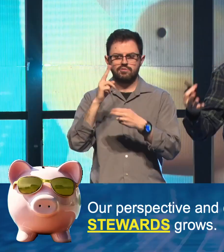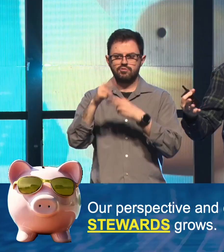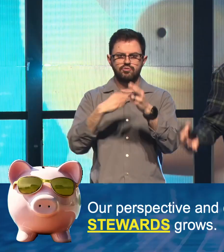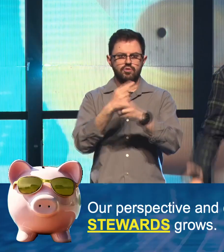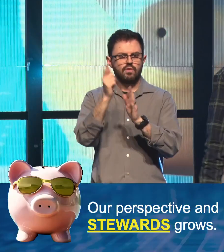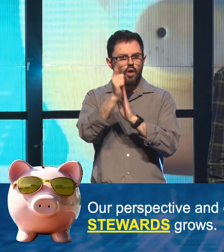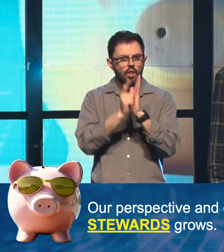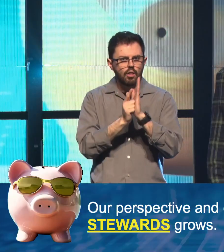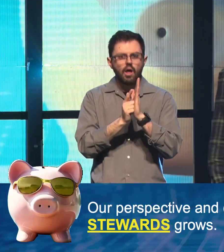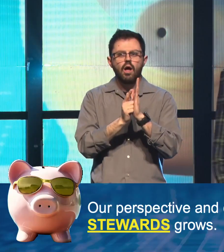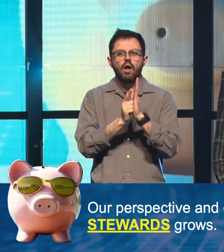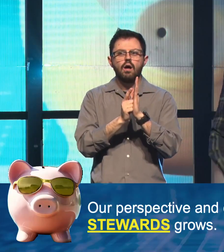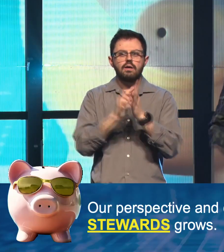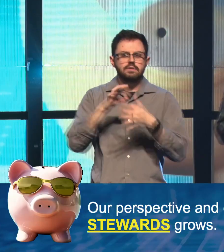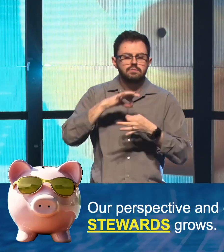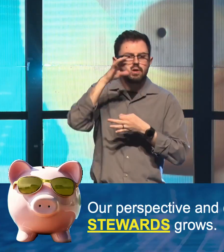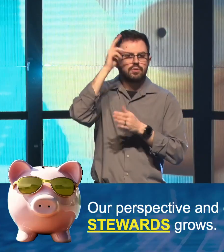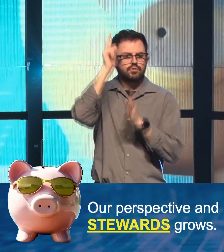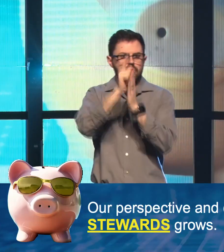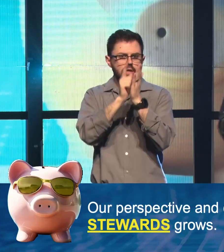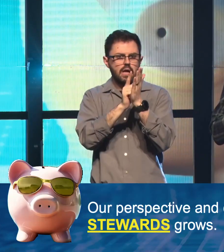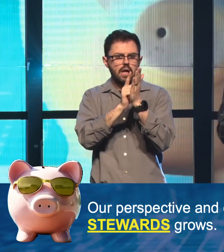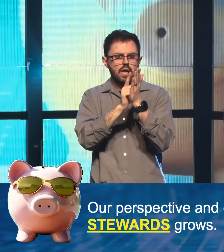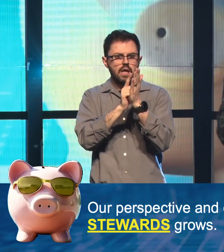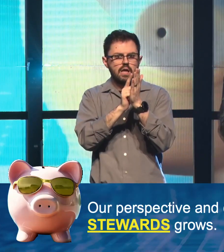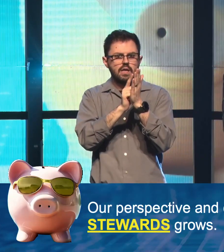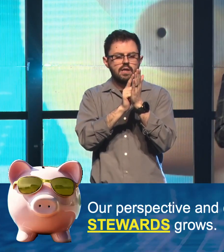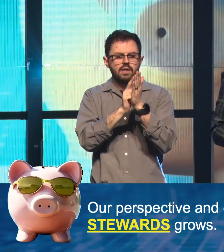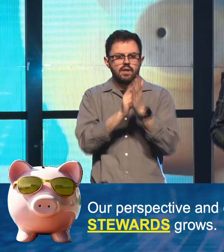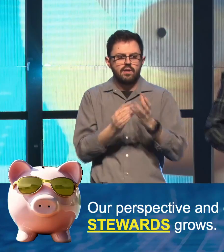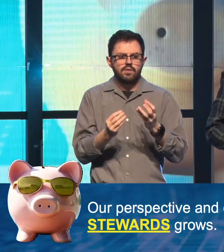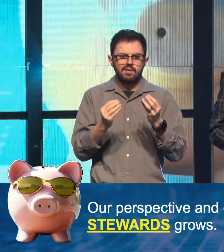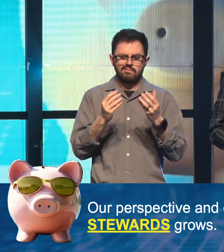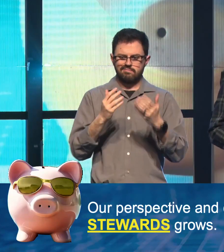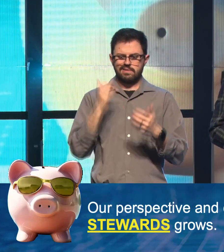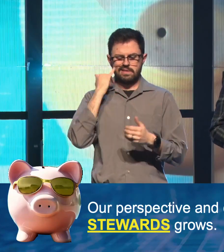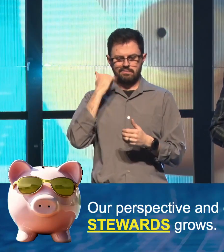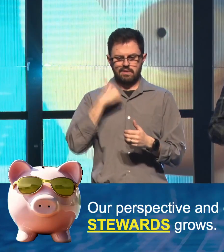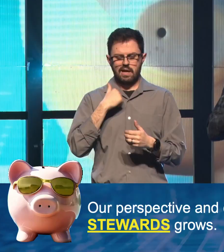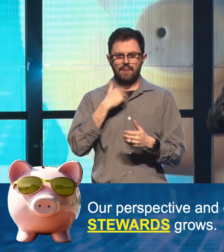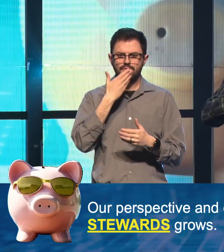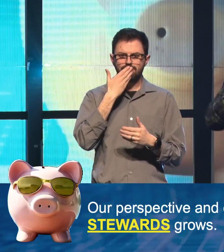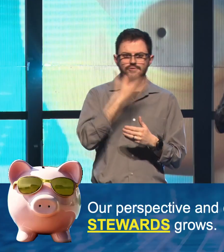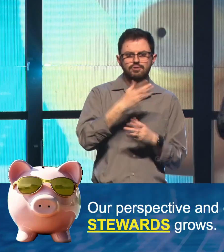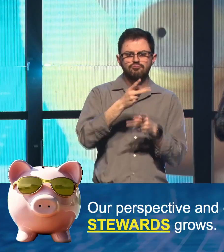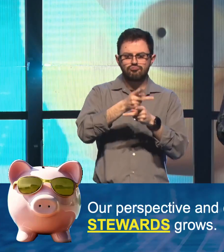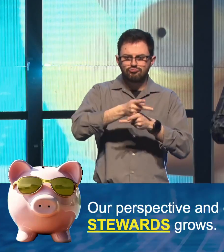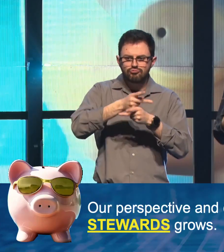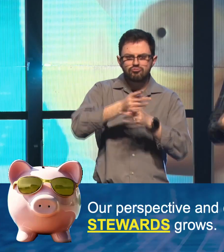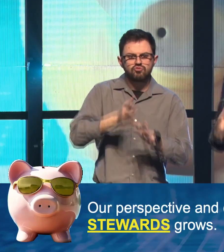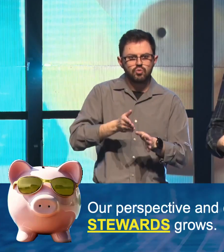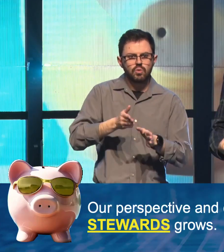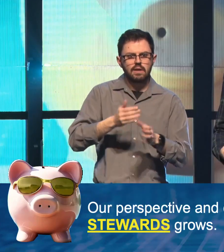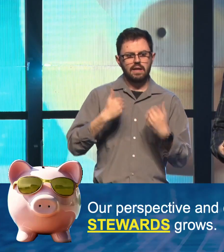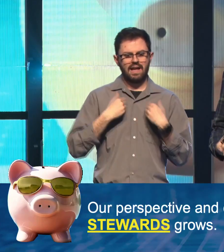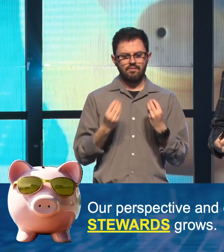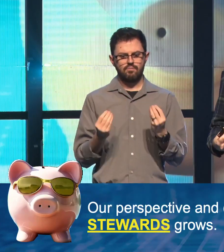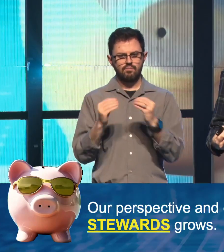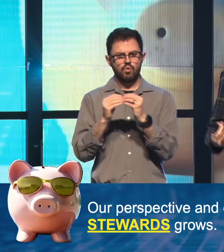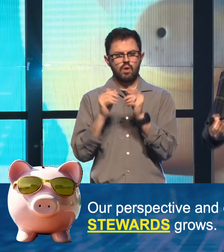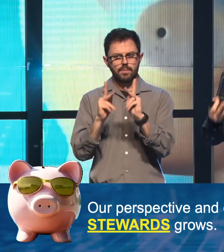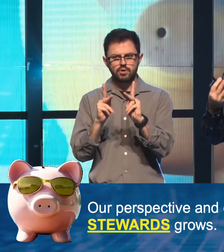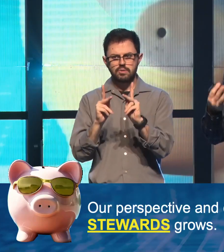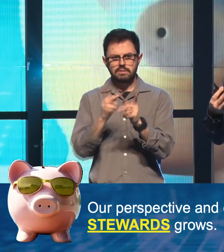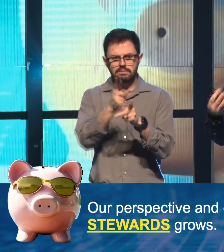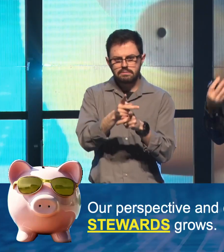a spiritual law that the better and the wiser of a steward I am, the more opportunities I have to steward.